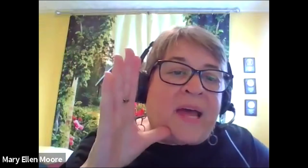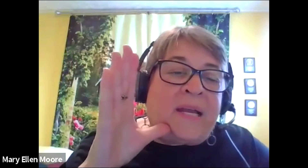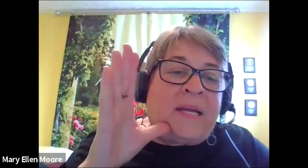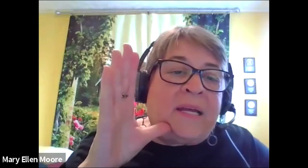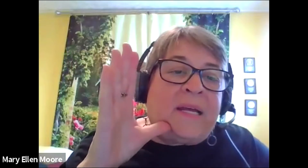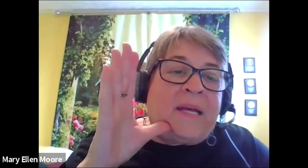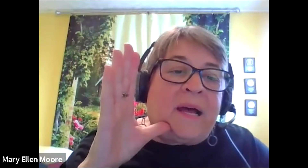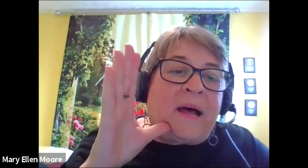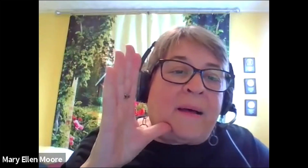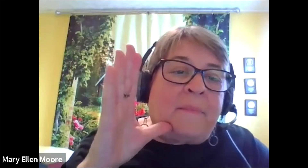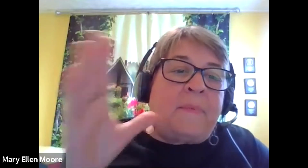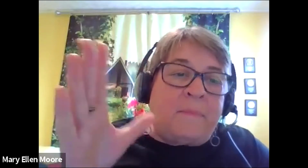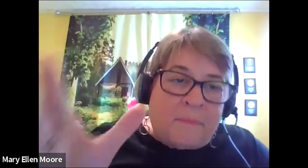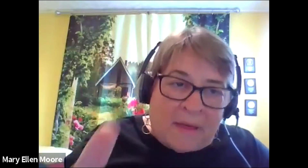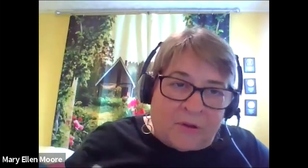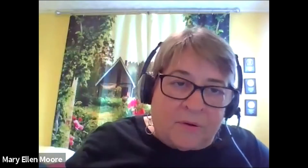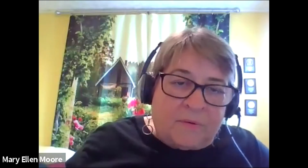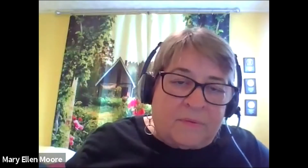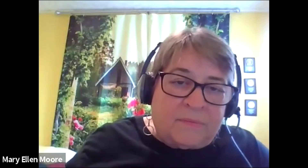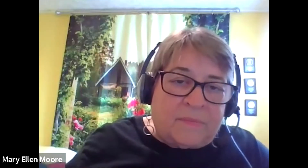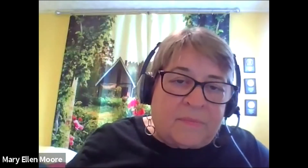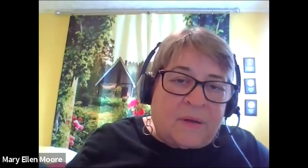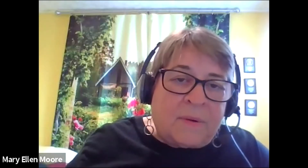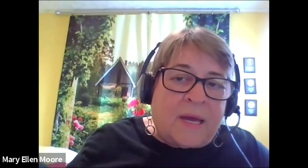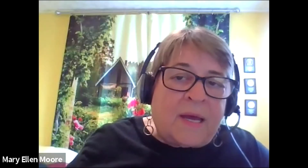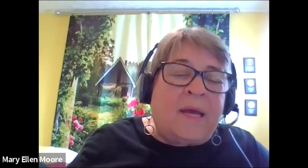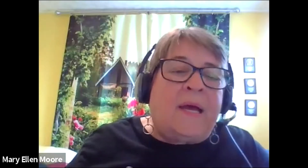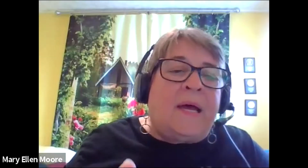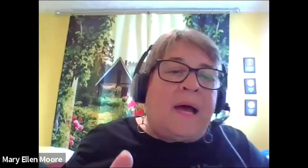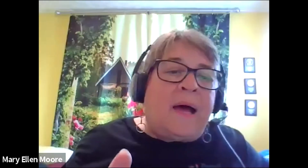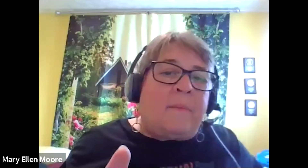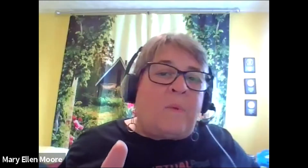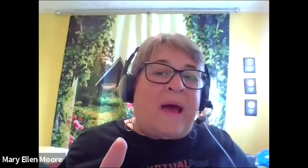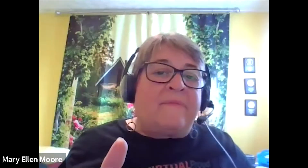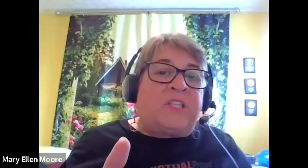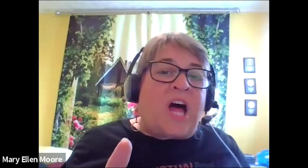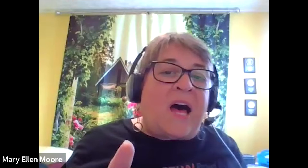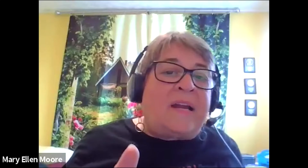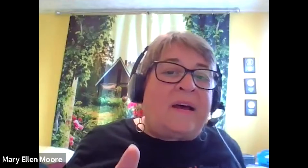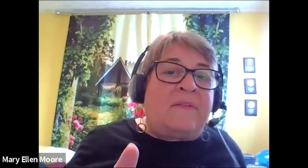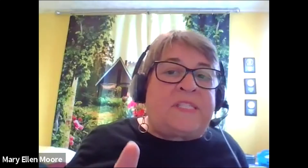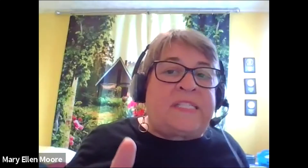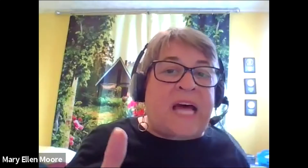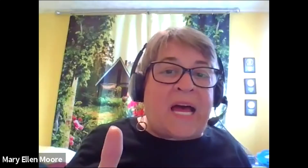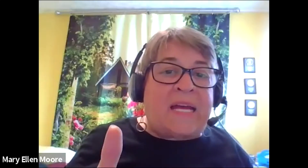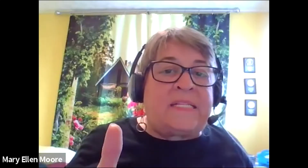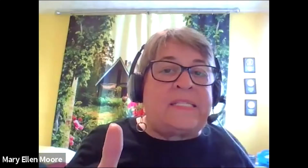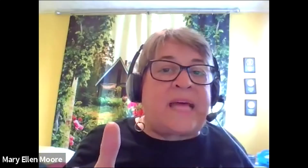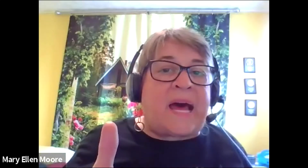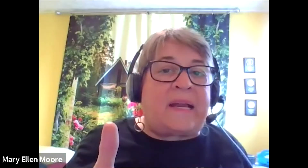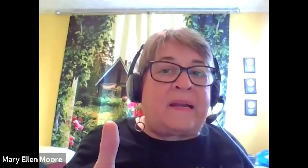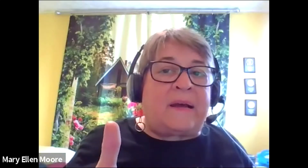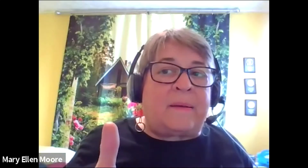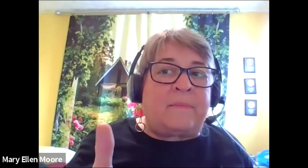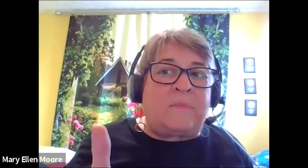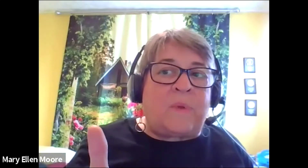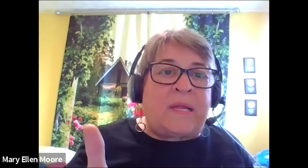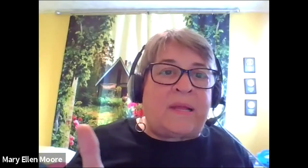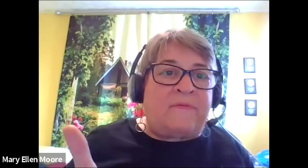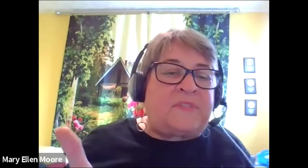then mother. Okay. We have a lot of signs that if